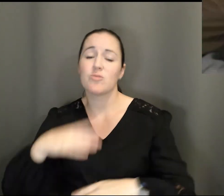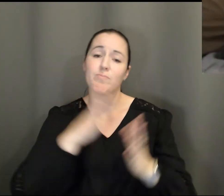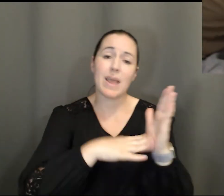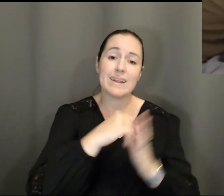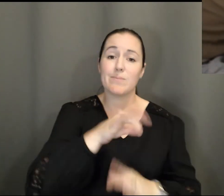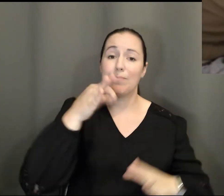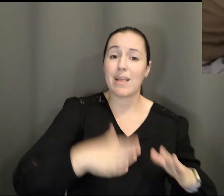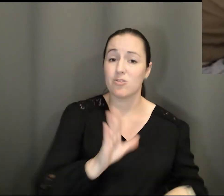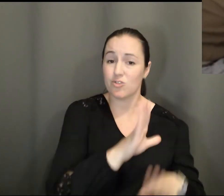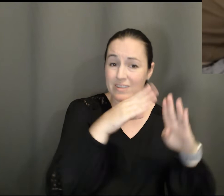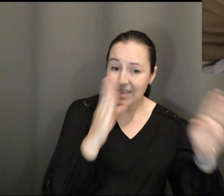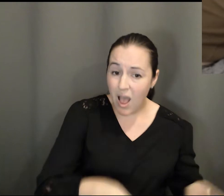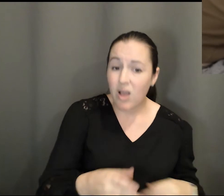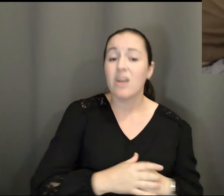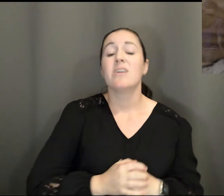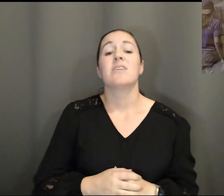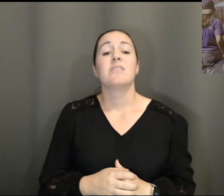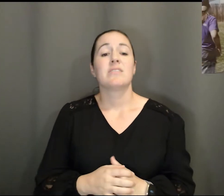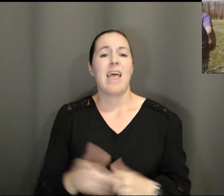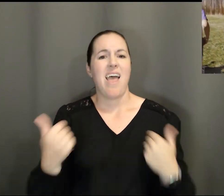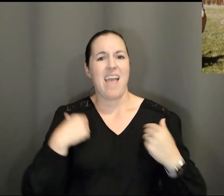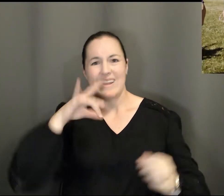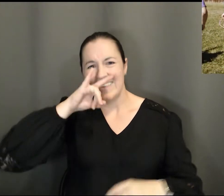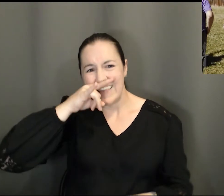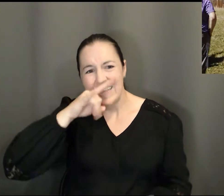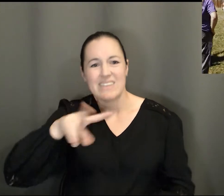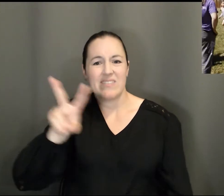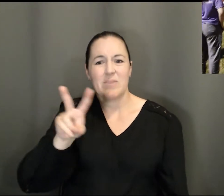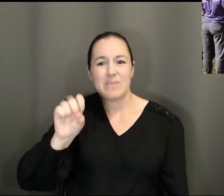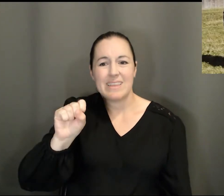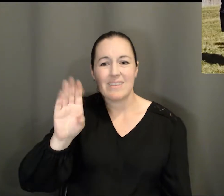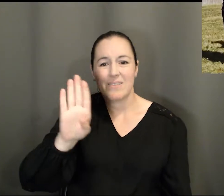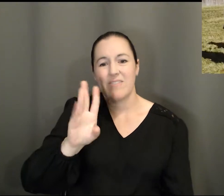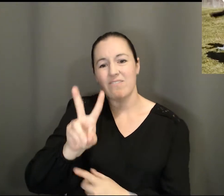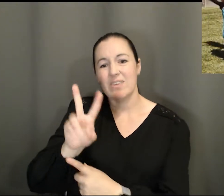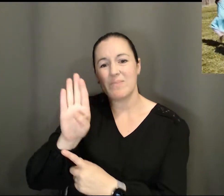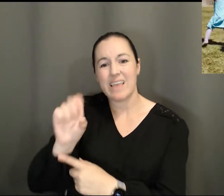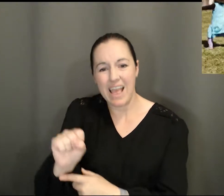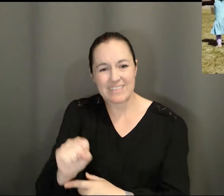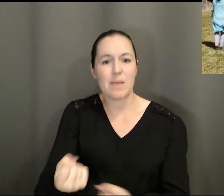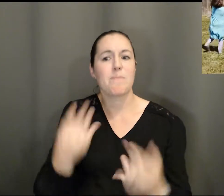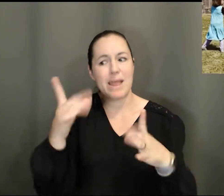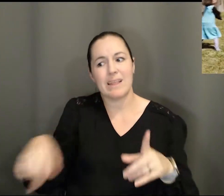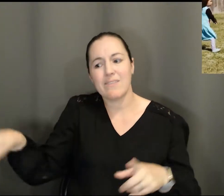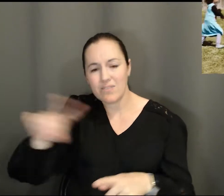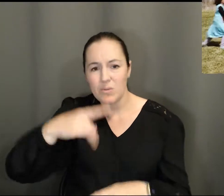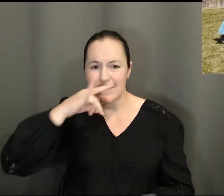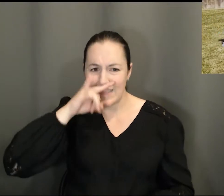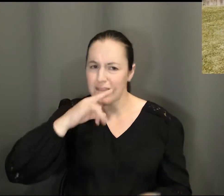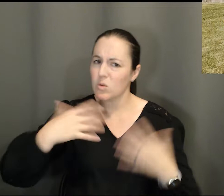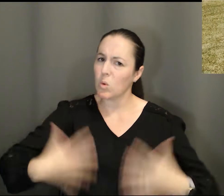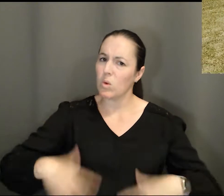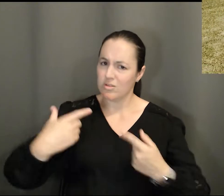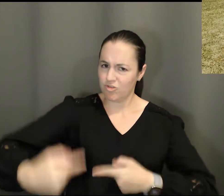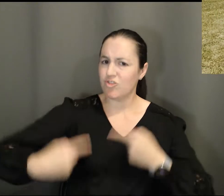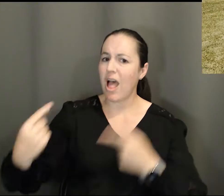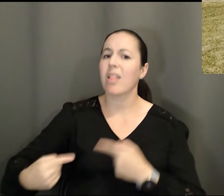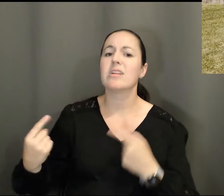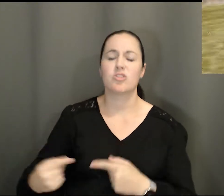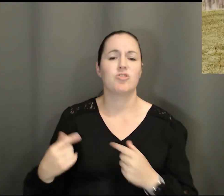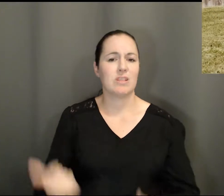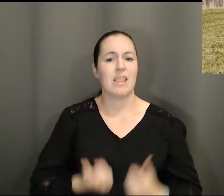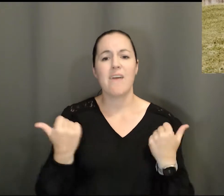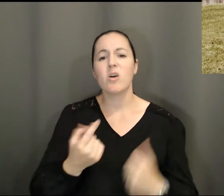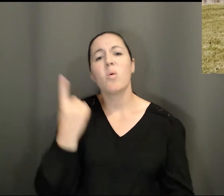beautify landscaping on campus. We had a kids' vacation Bible school for the local children. Many of these kids, they face very challenging lives. One little boy